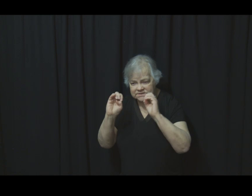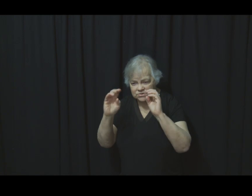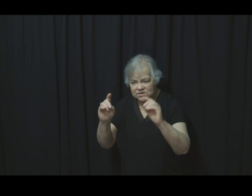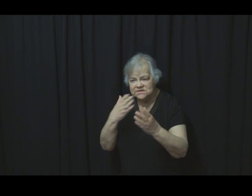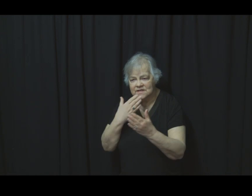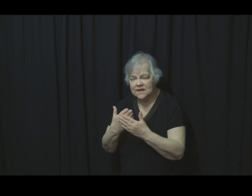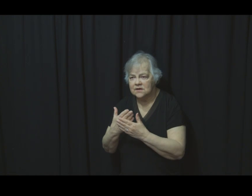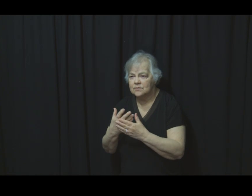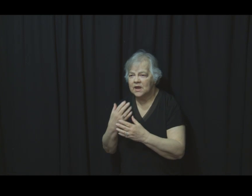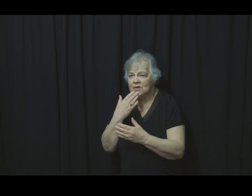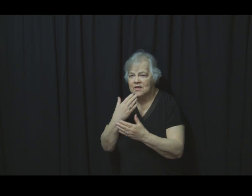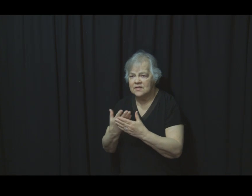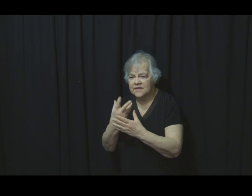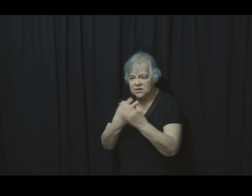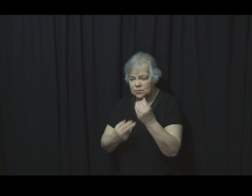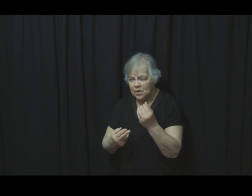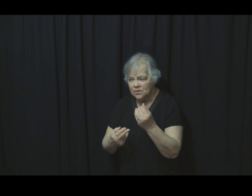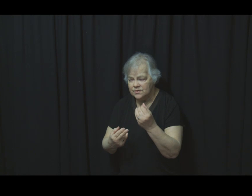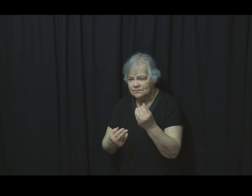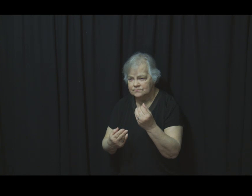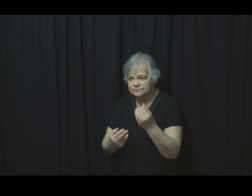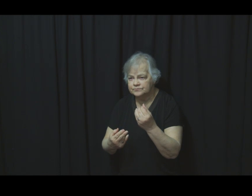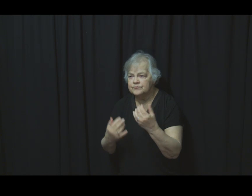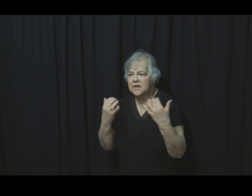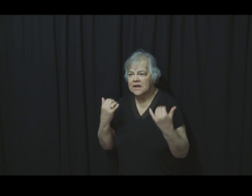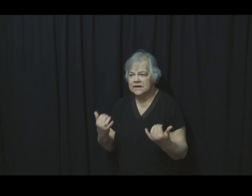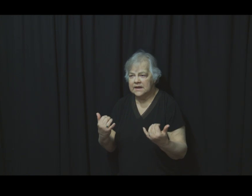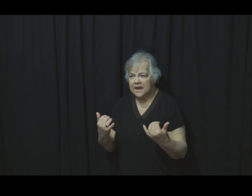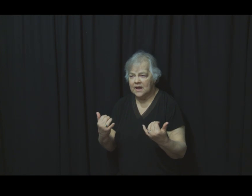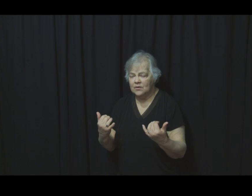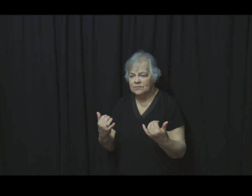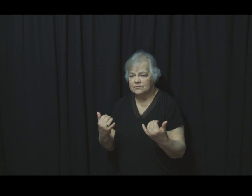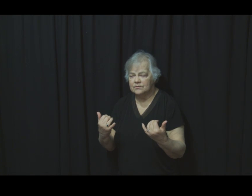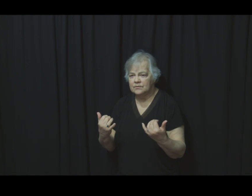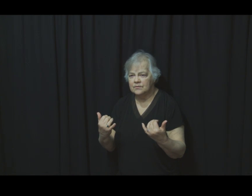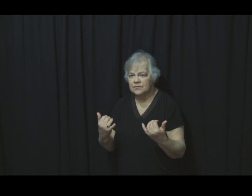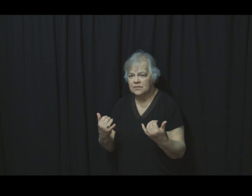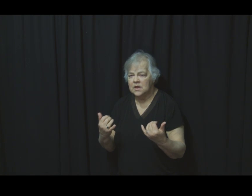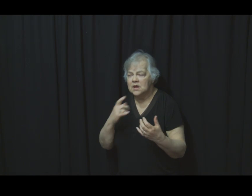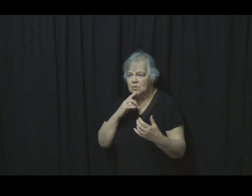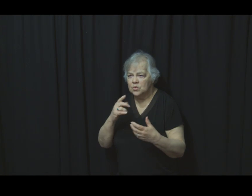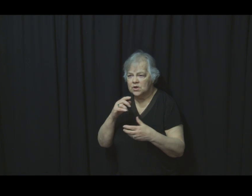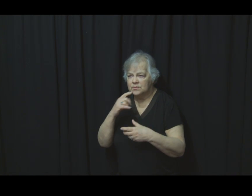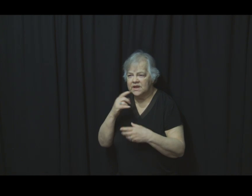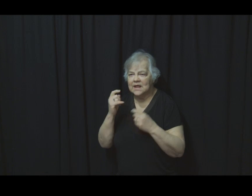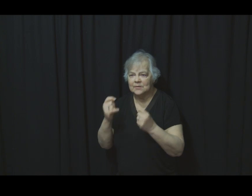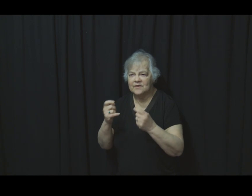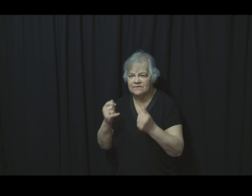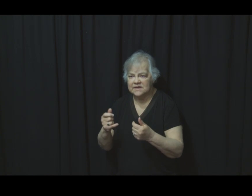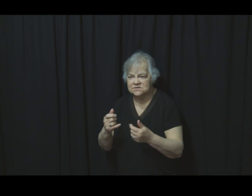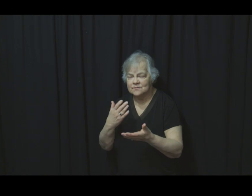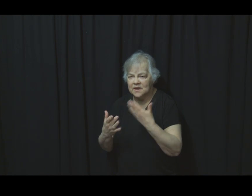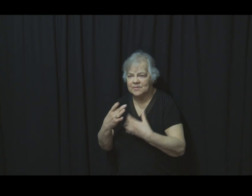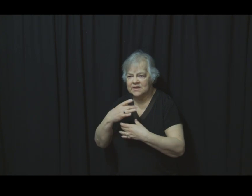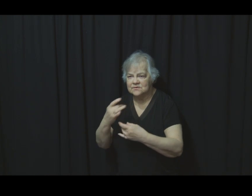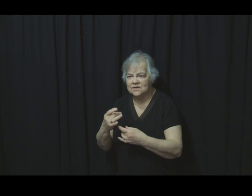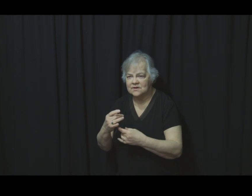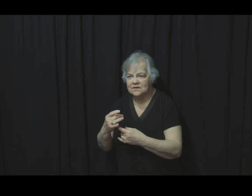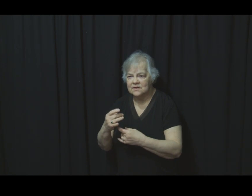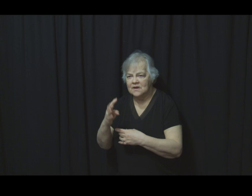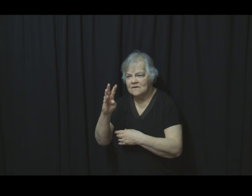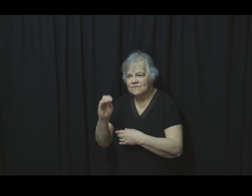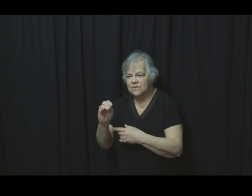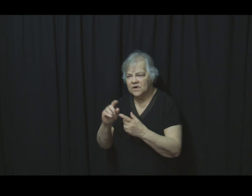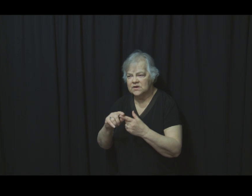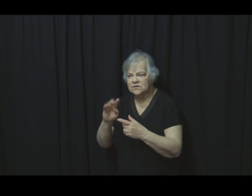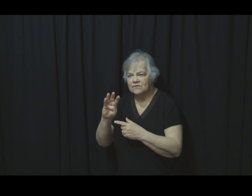you both. Now we're going to get to the things moving a little bit faster, and I think they may be quite interesting here. It's 40 to 45 minutes,